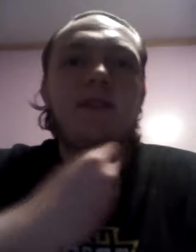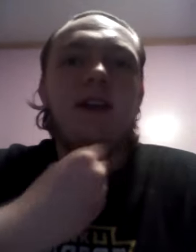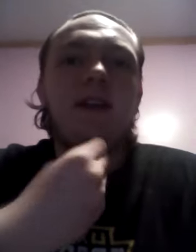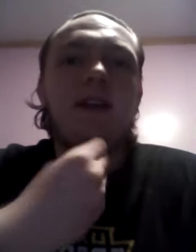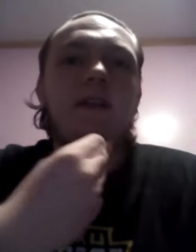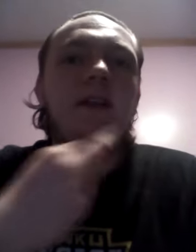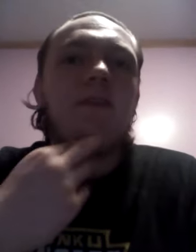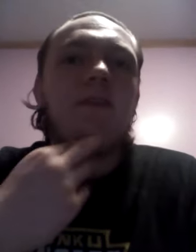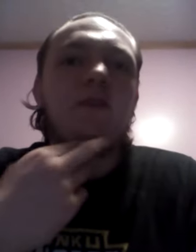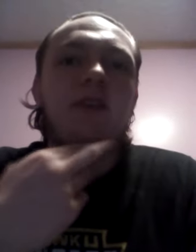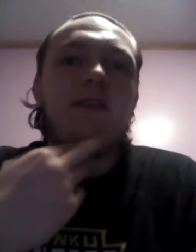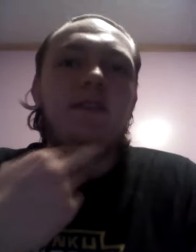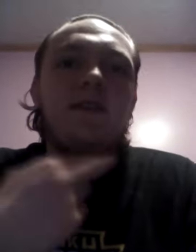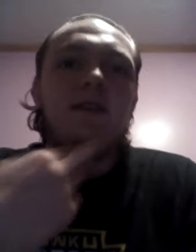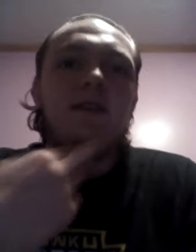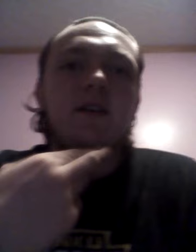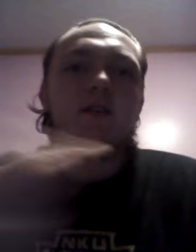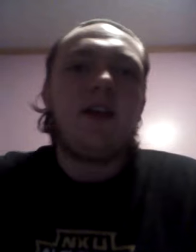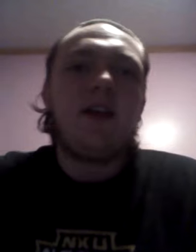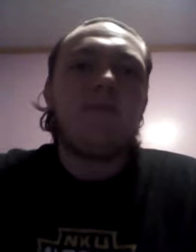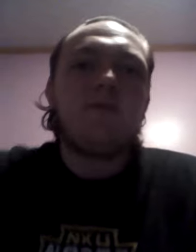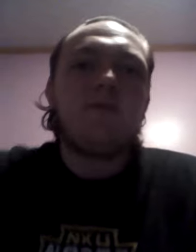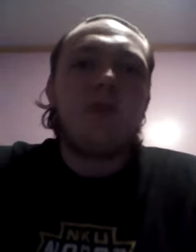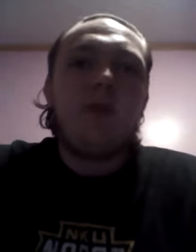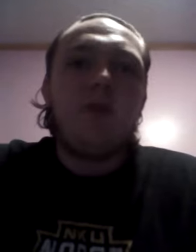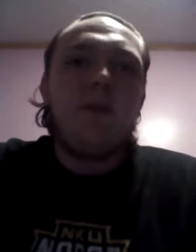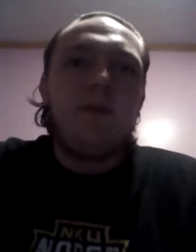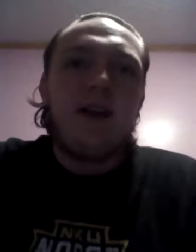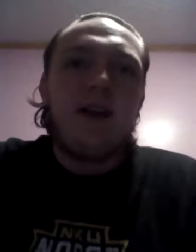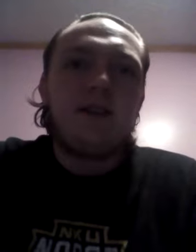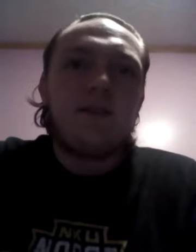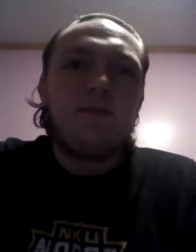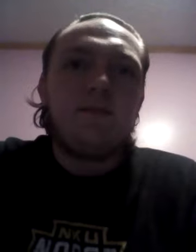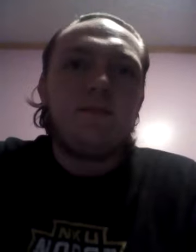2017 NFL Draft. Grades for round one picks.